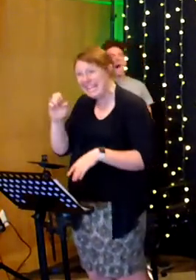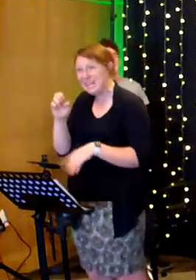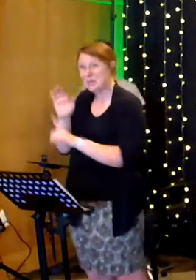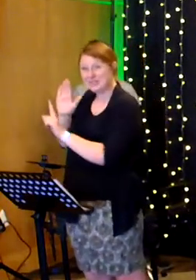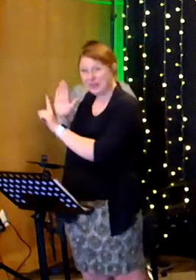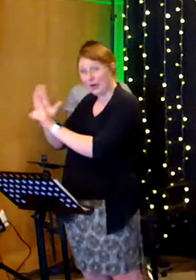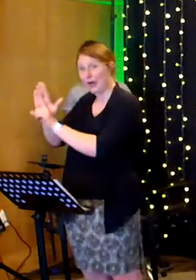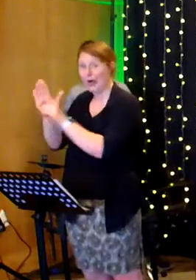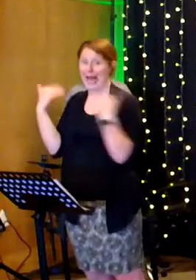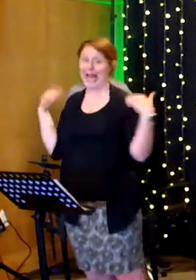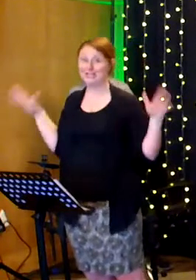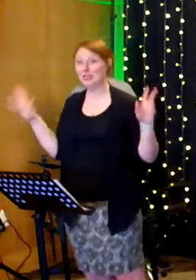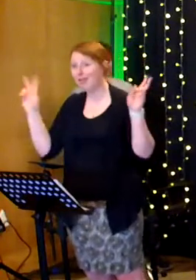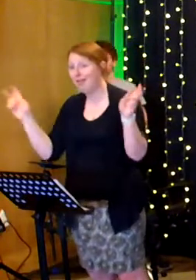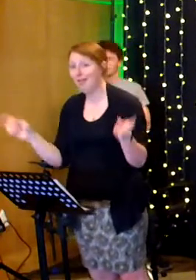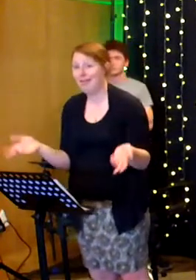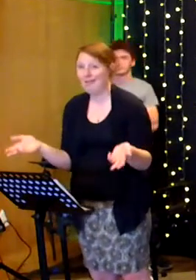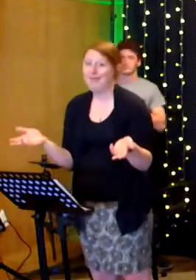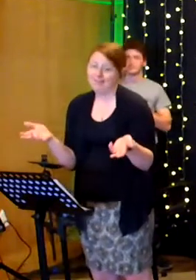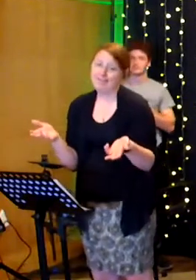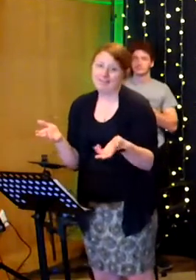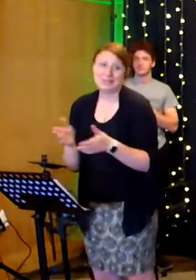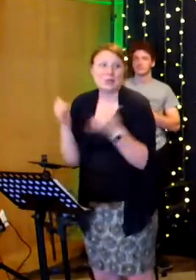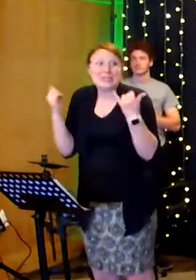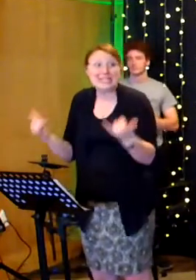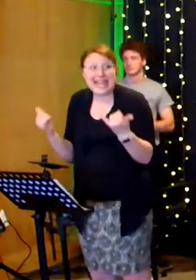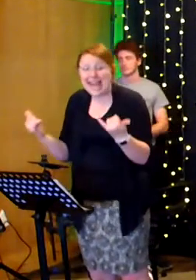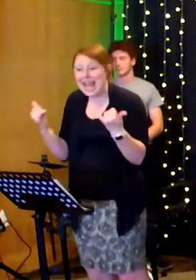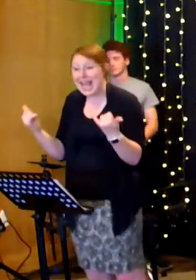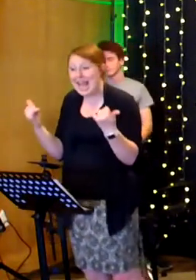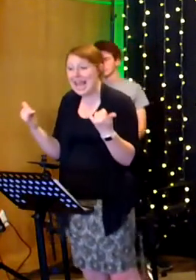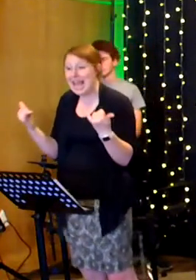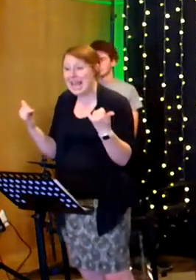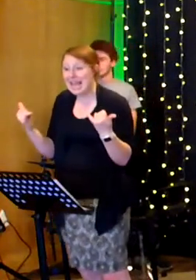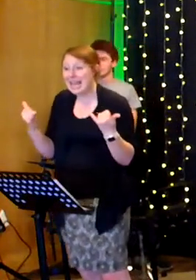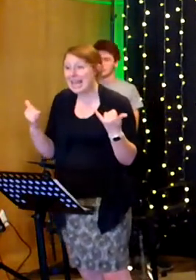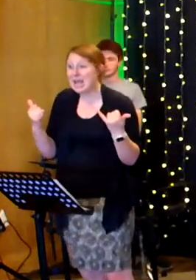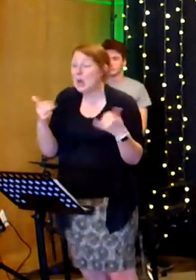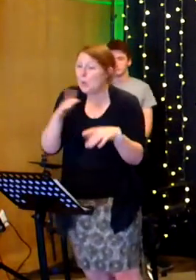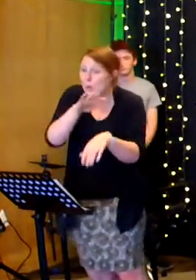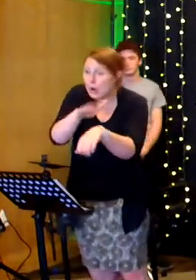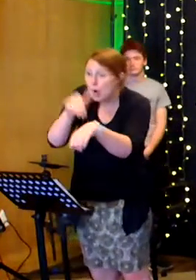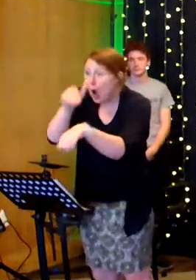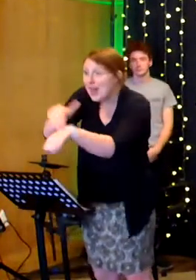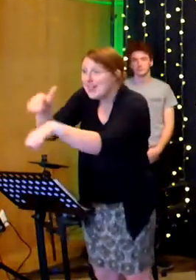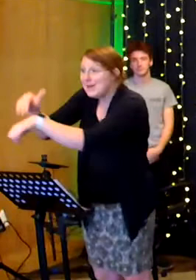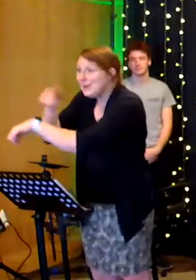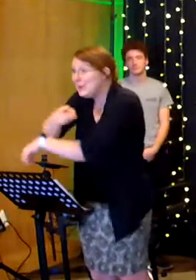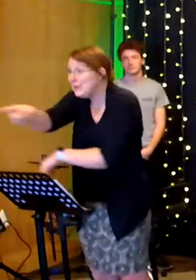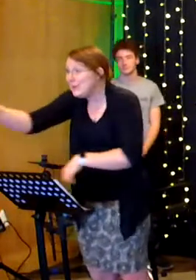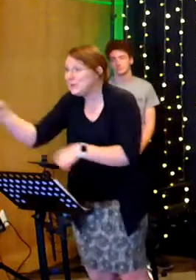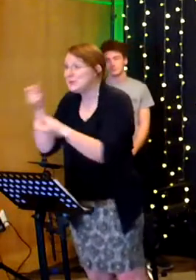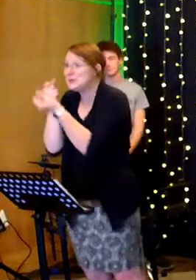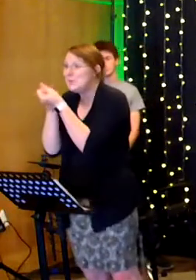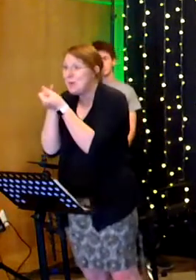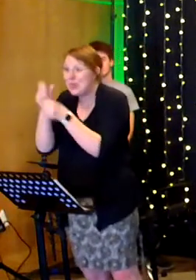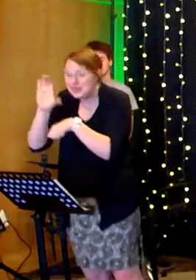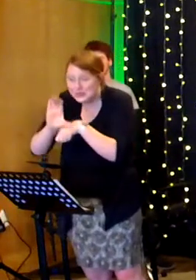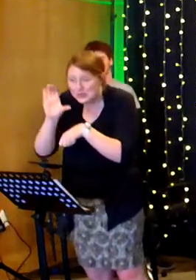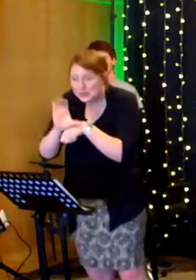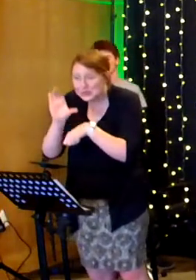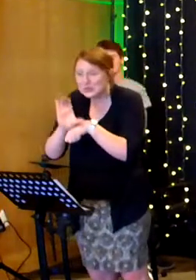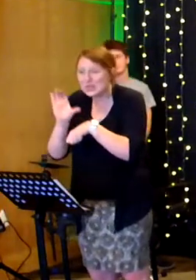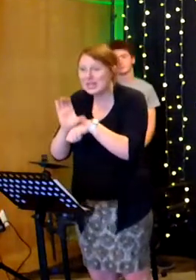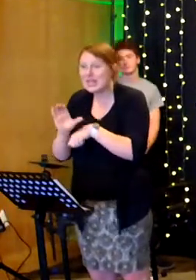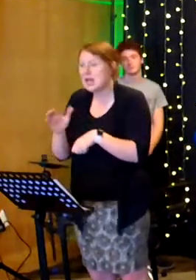day. Well, today, we're called as Christians to support our church and to support the kingdom. You don't know that